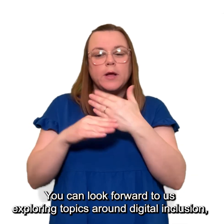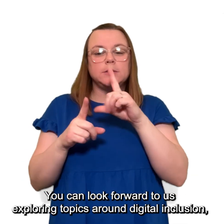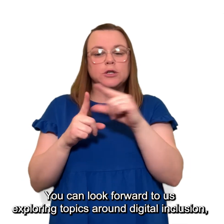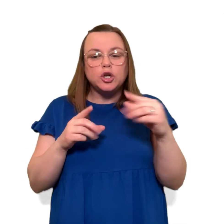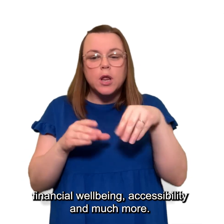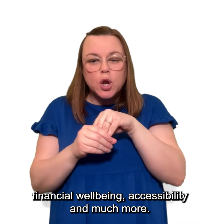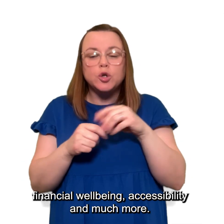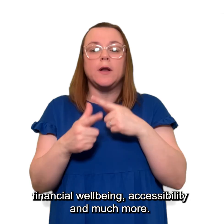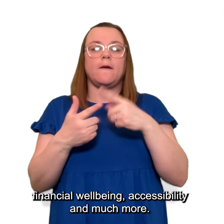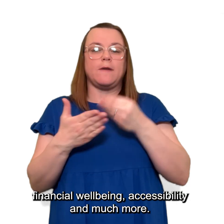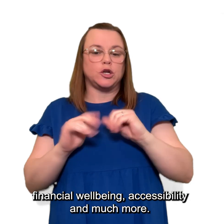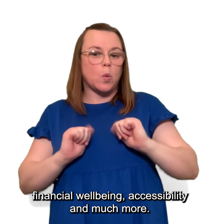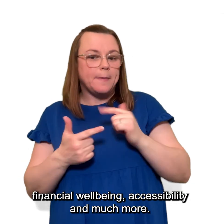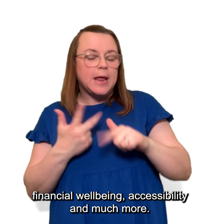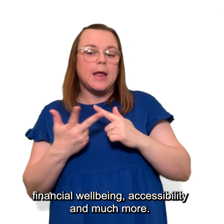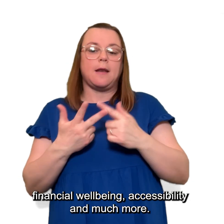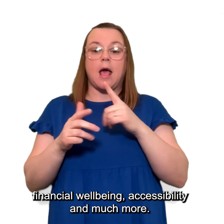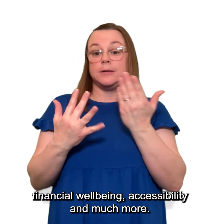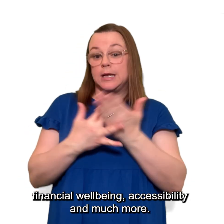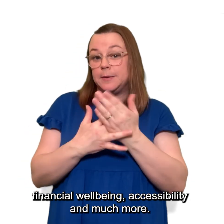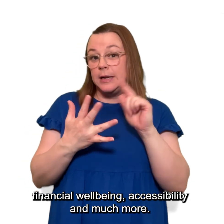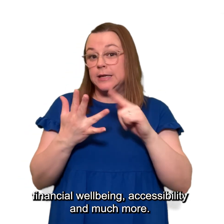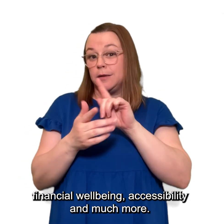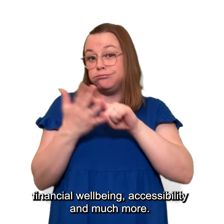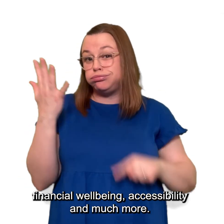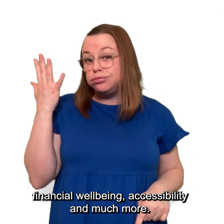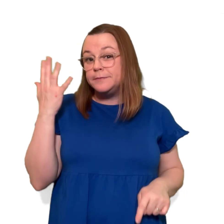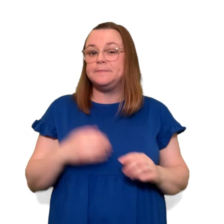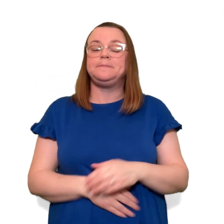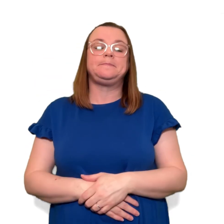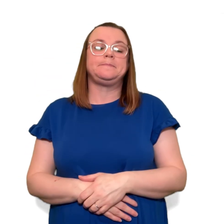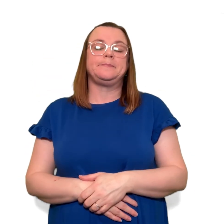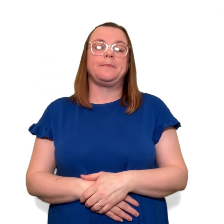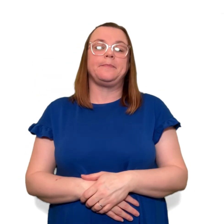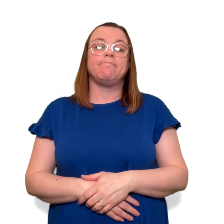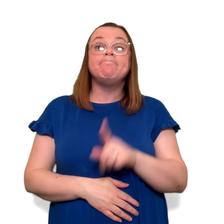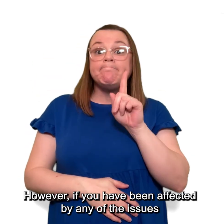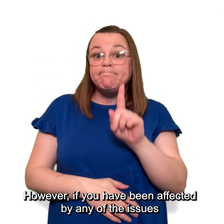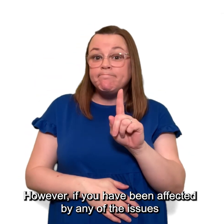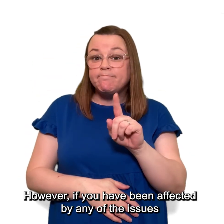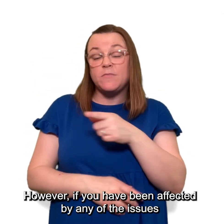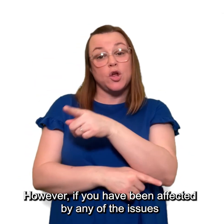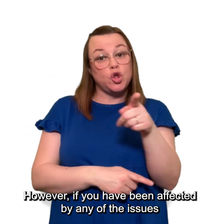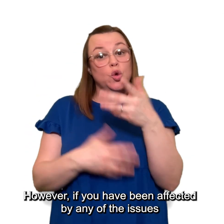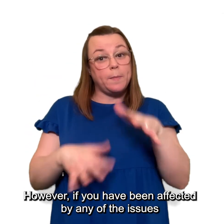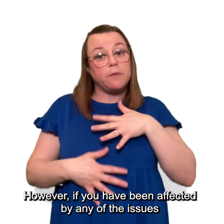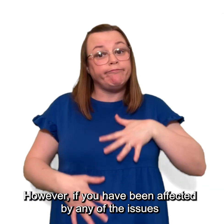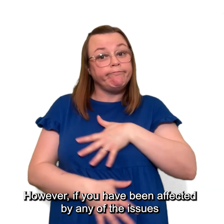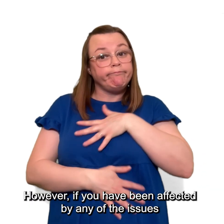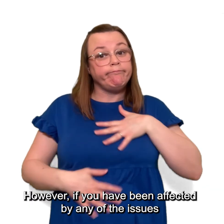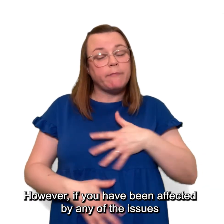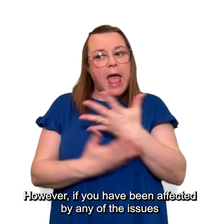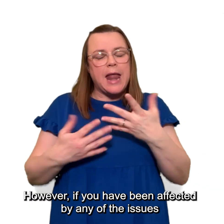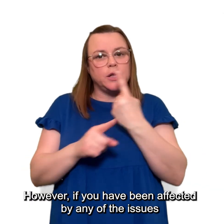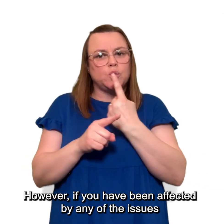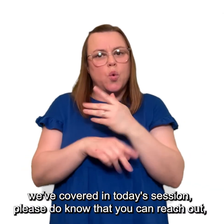digital inclusion, financial well-being, accessibility, and much more. However, if you have been affected